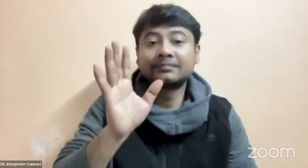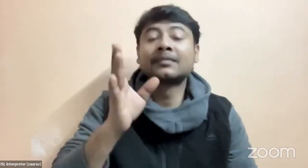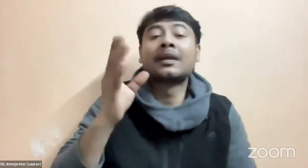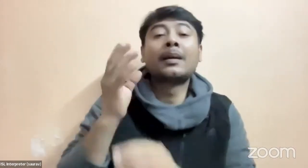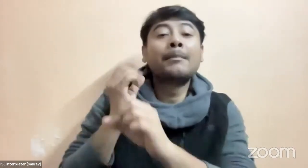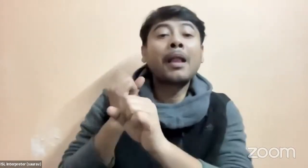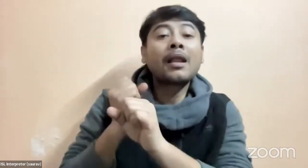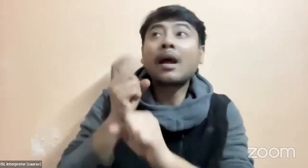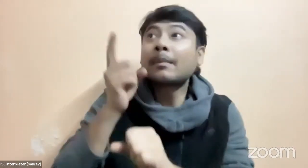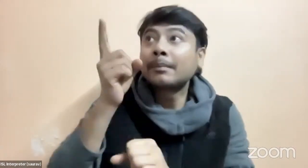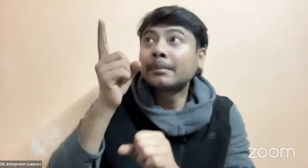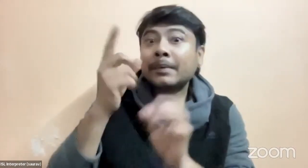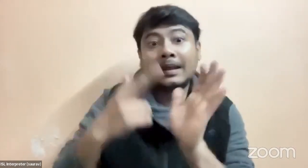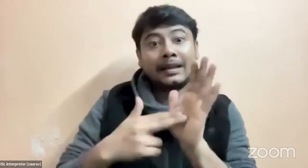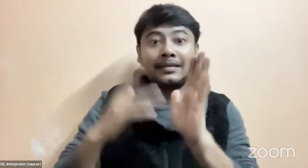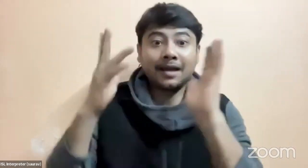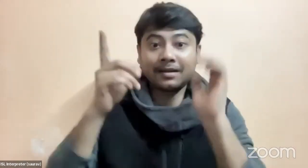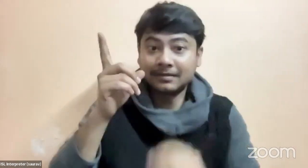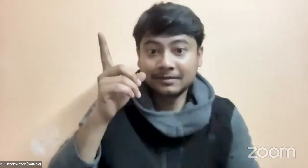Balaram ji as Nityananda Prabhu,